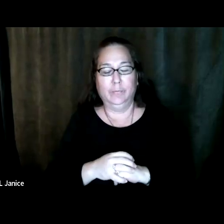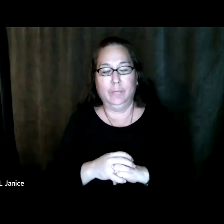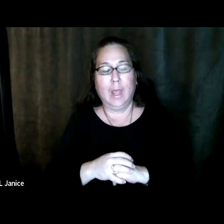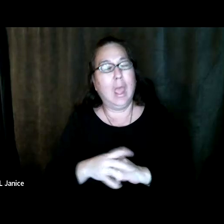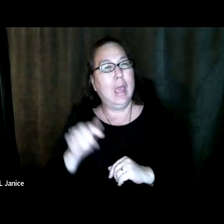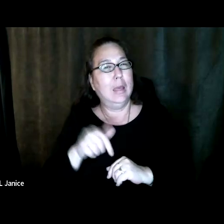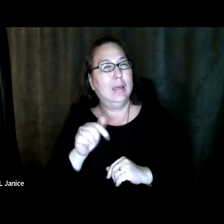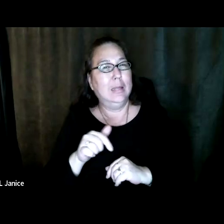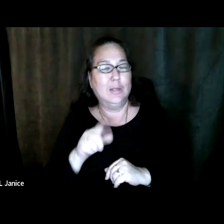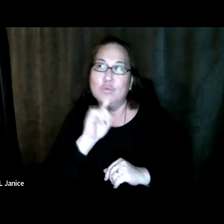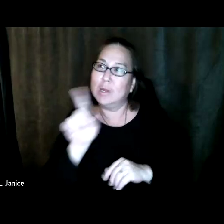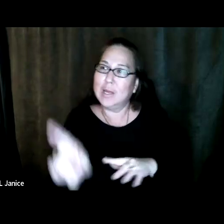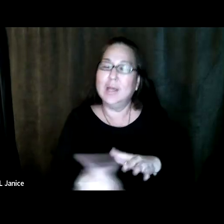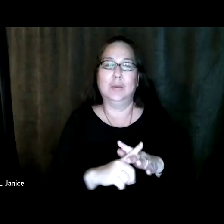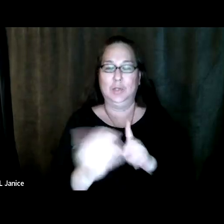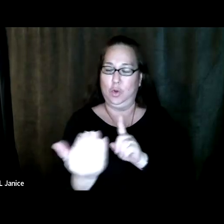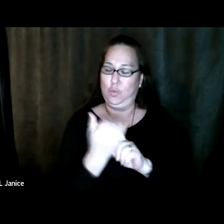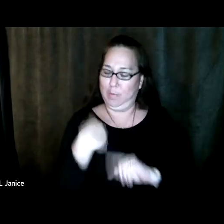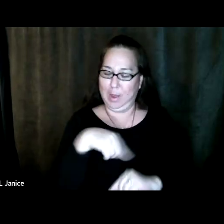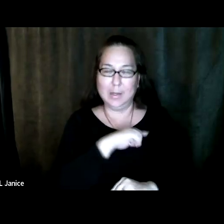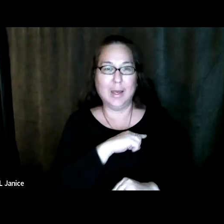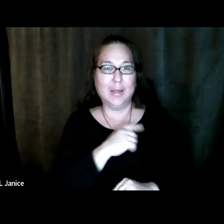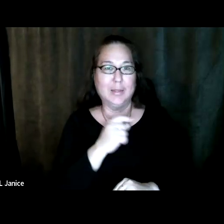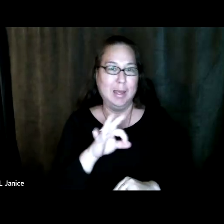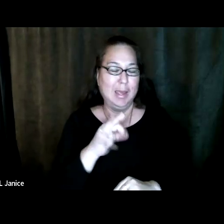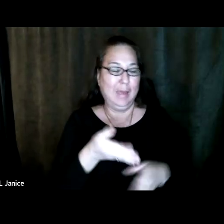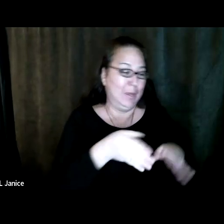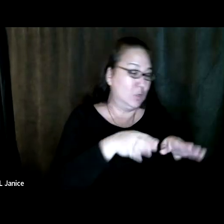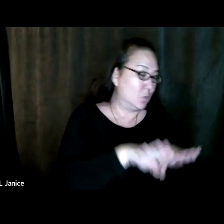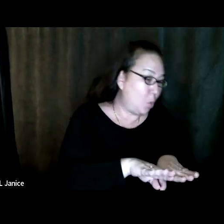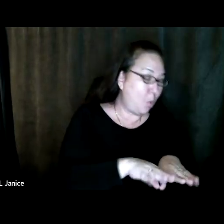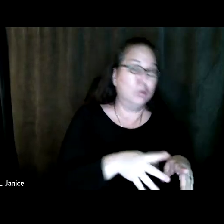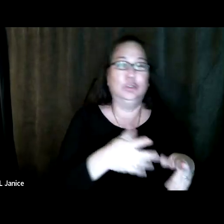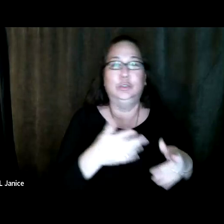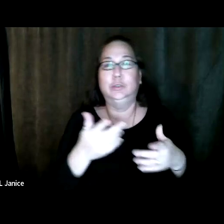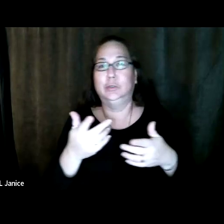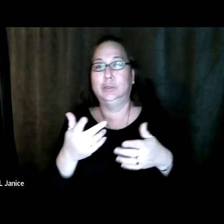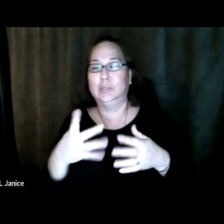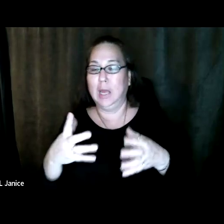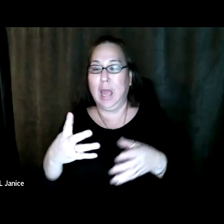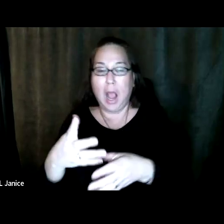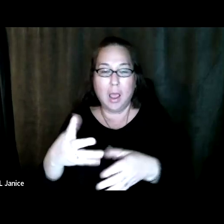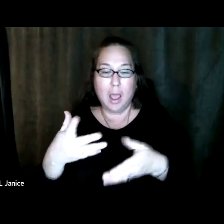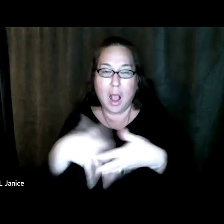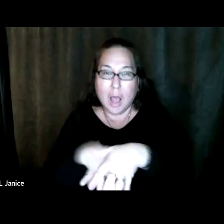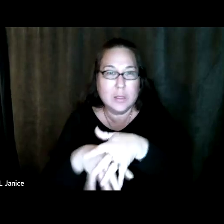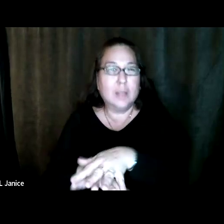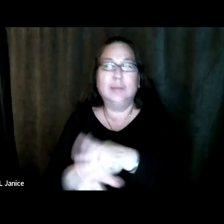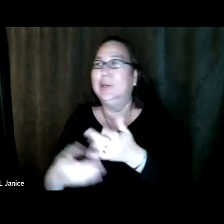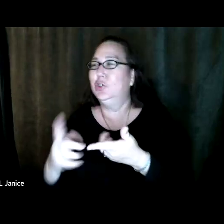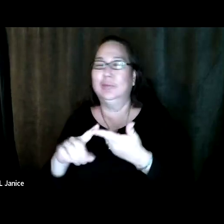up and remind us, no matter what we're talking about, whether it's closures, consolidations, frameworks for